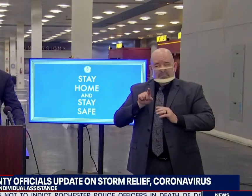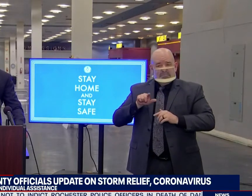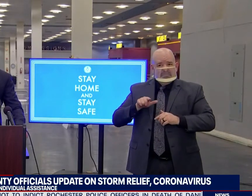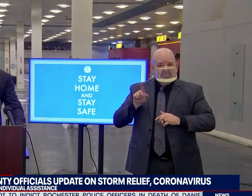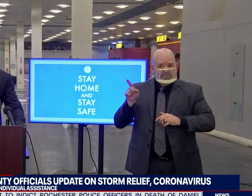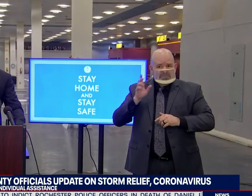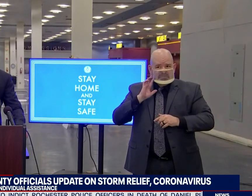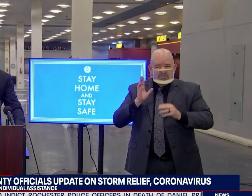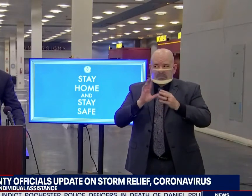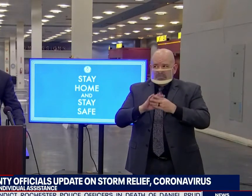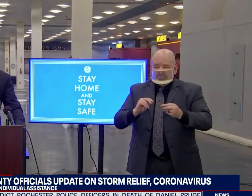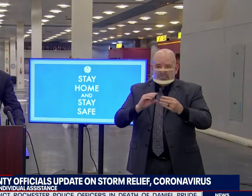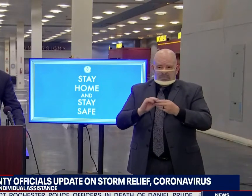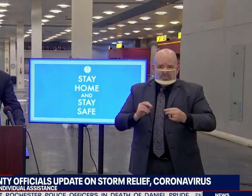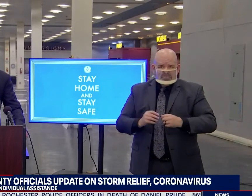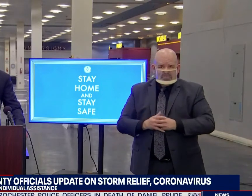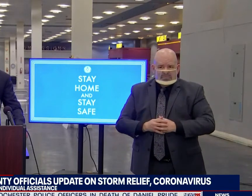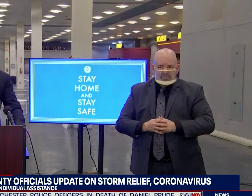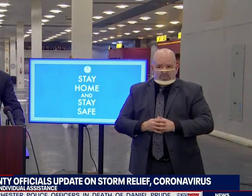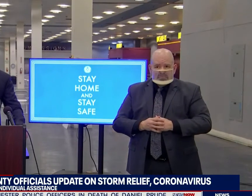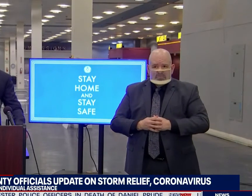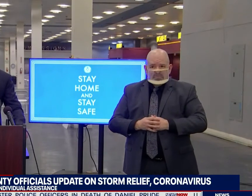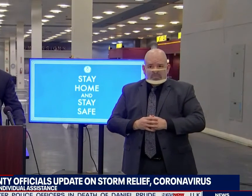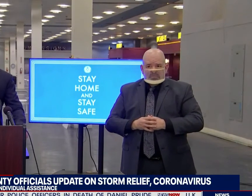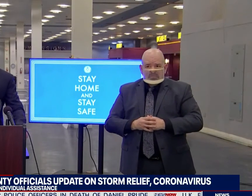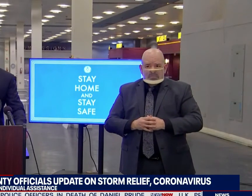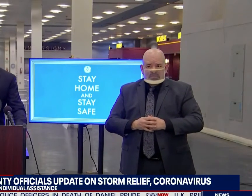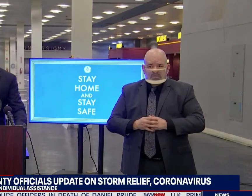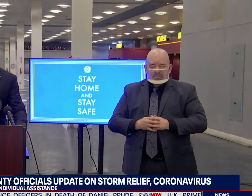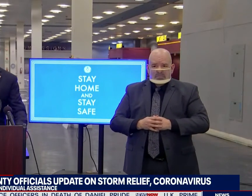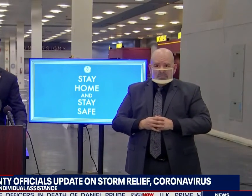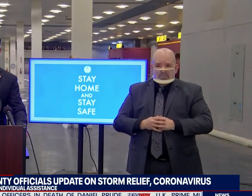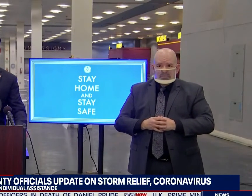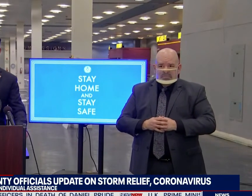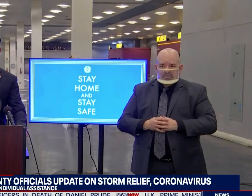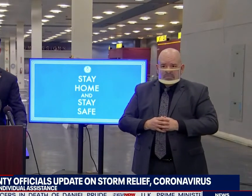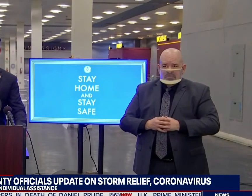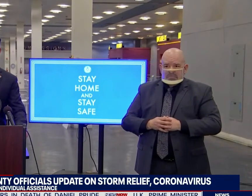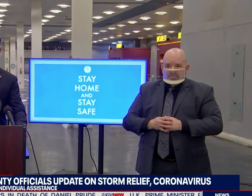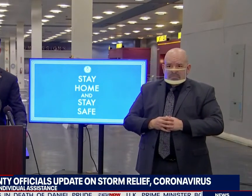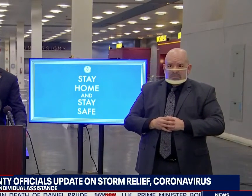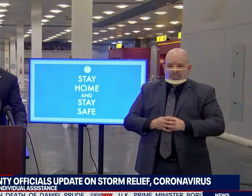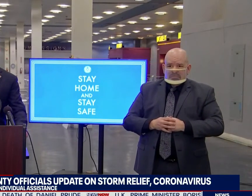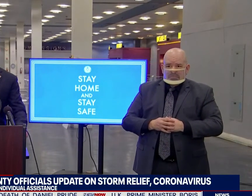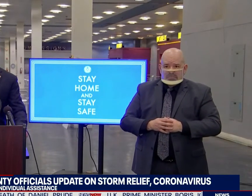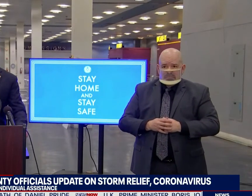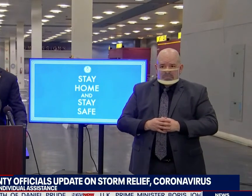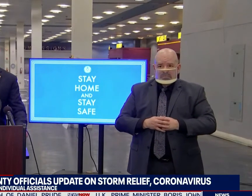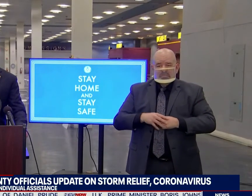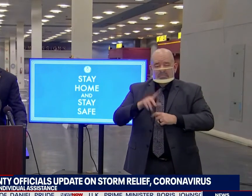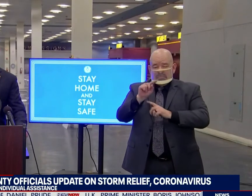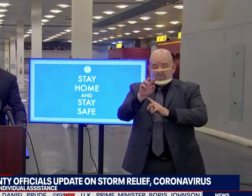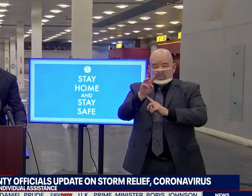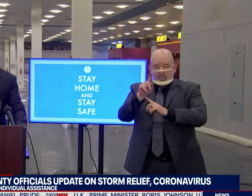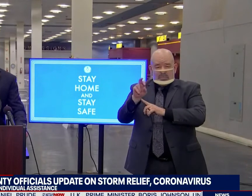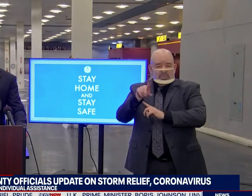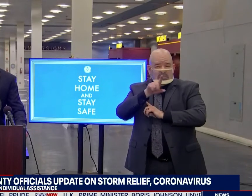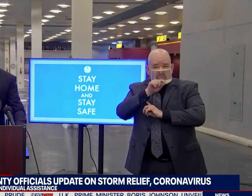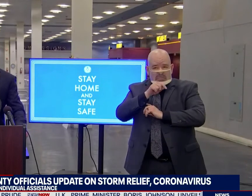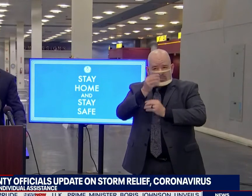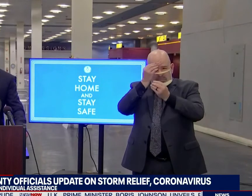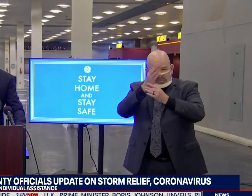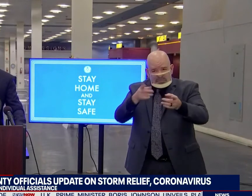on any de given day what will happen we'll announce it on Twitter judge clayj and possibly open up more days for people